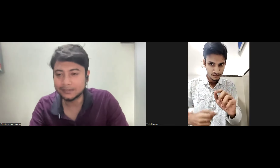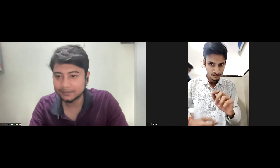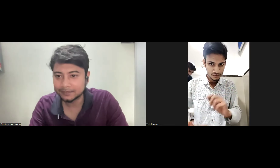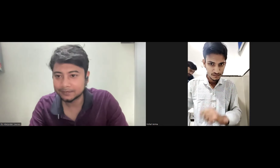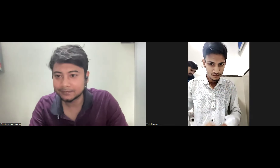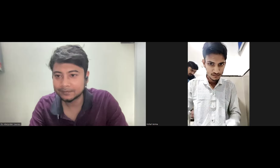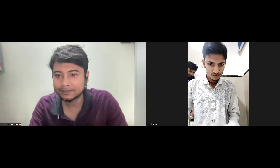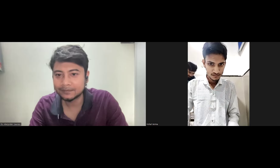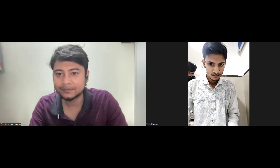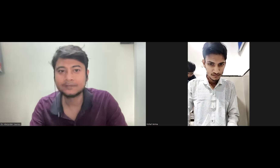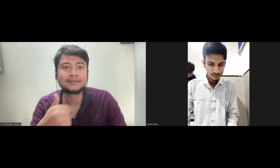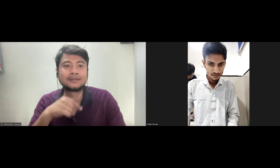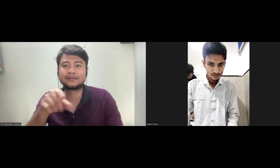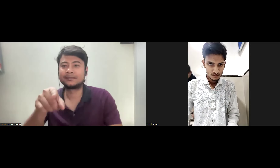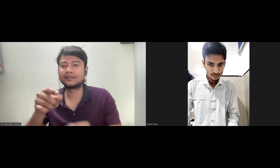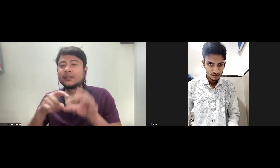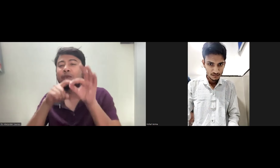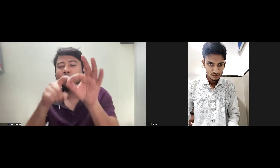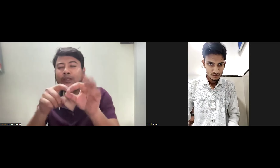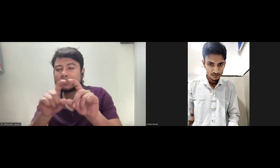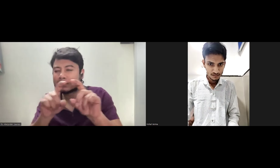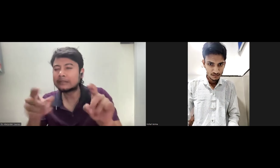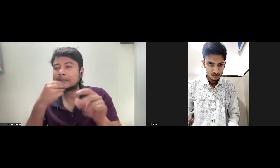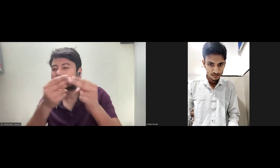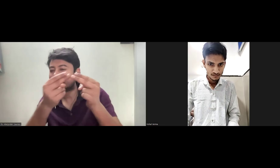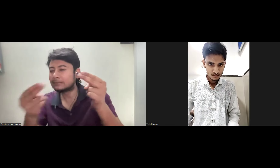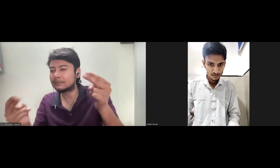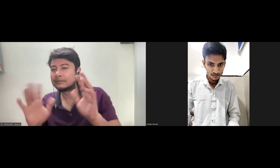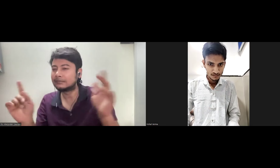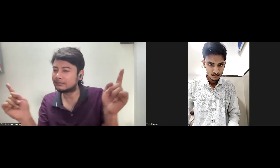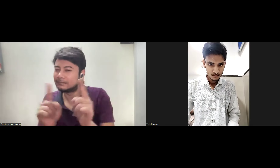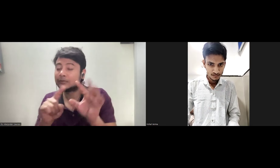Mataji. Yes. Last. So you can.